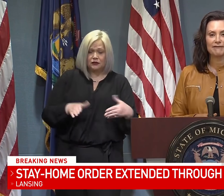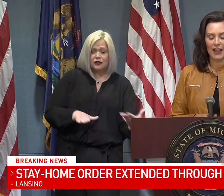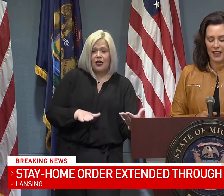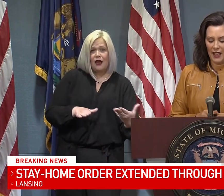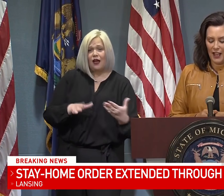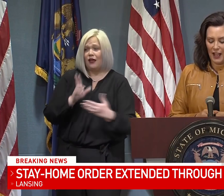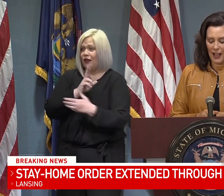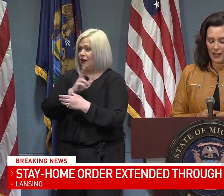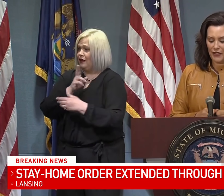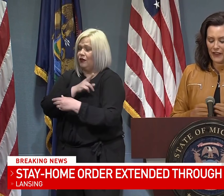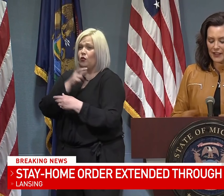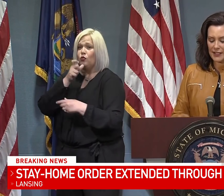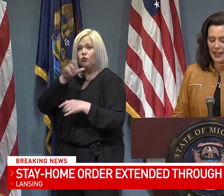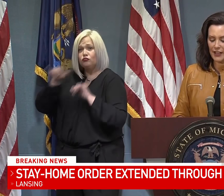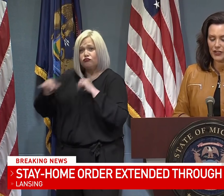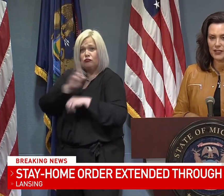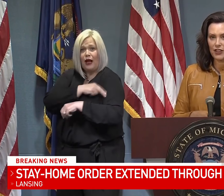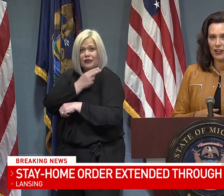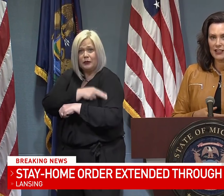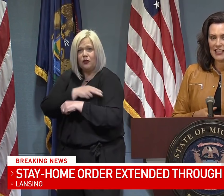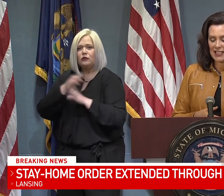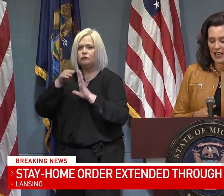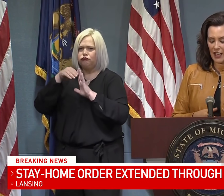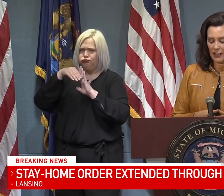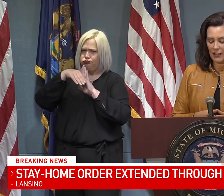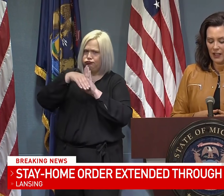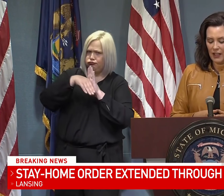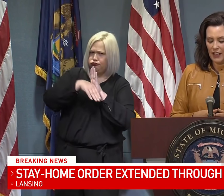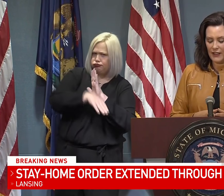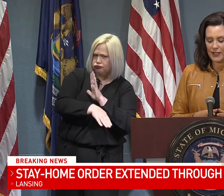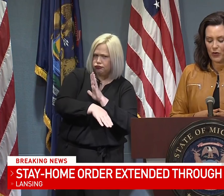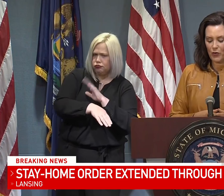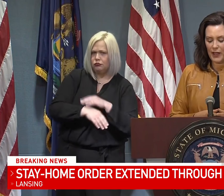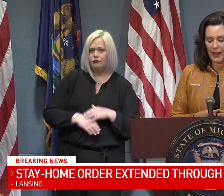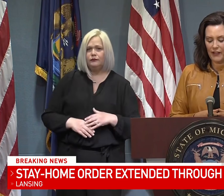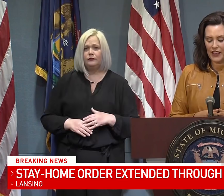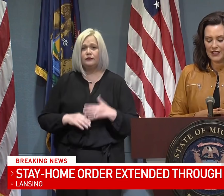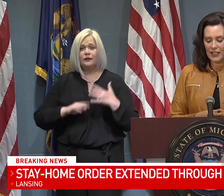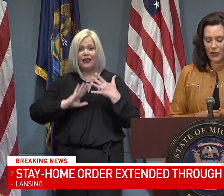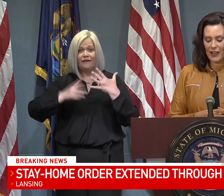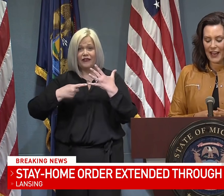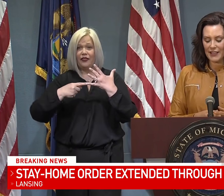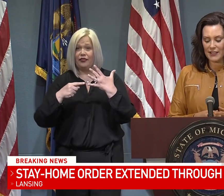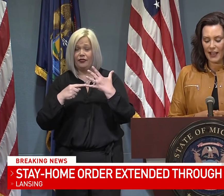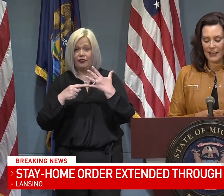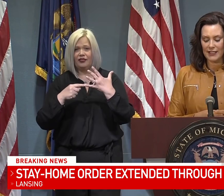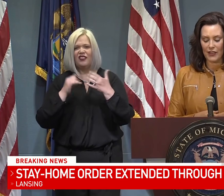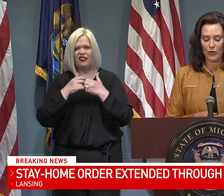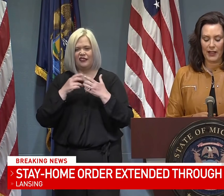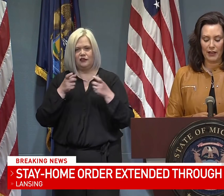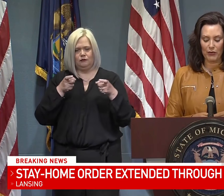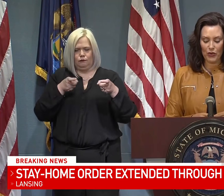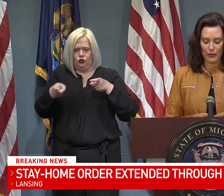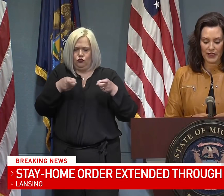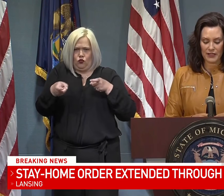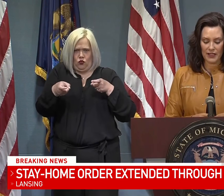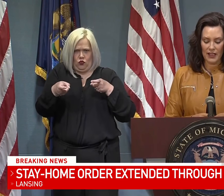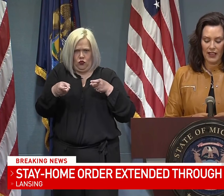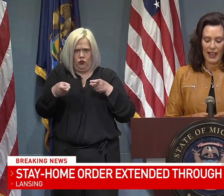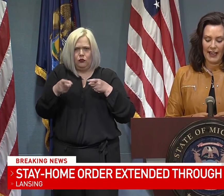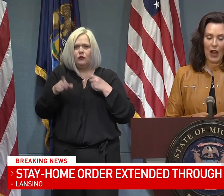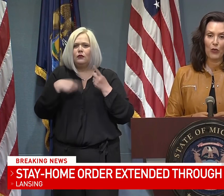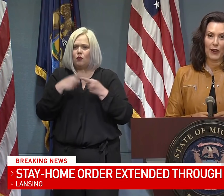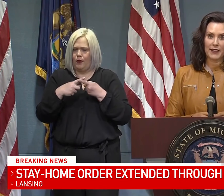declining. The 5th stage is called containing, and that's when we have continued case and death rate